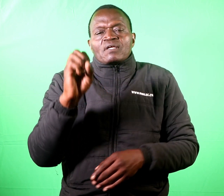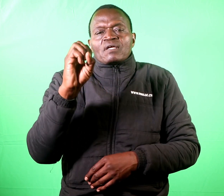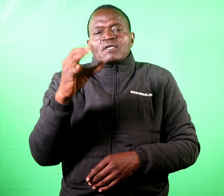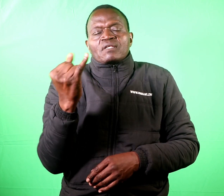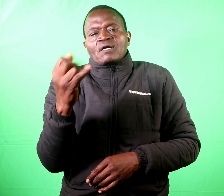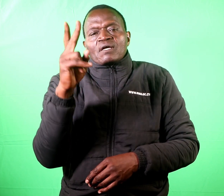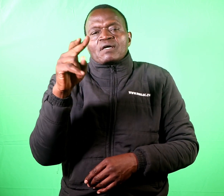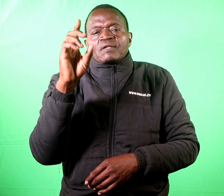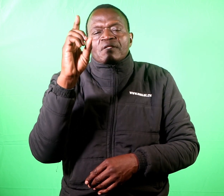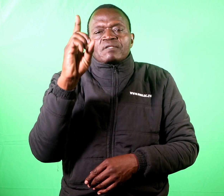SIRDC